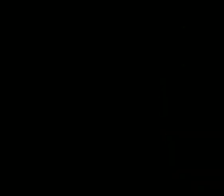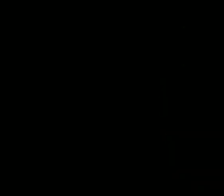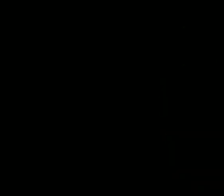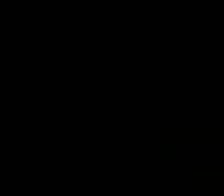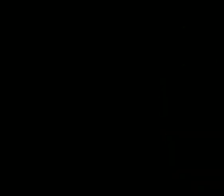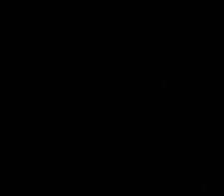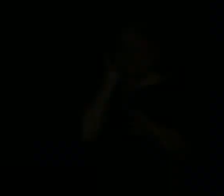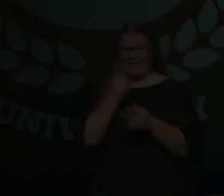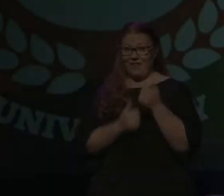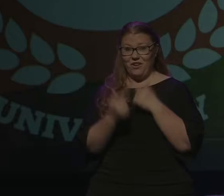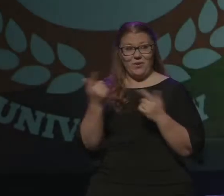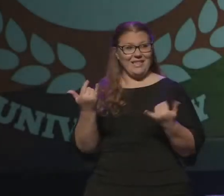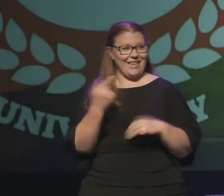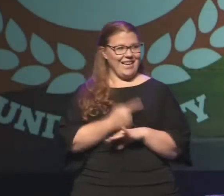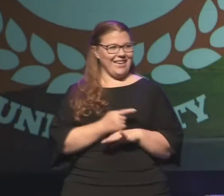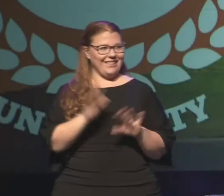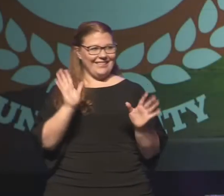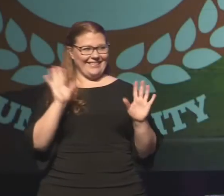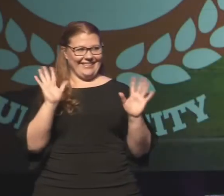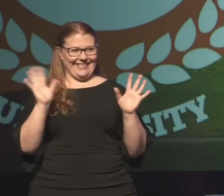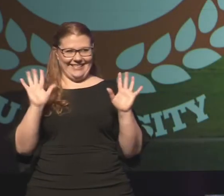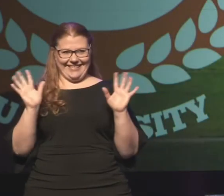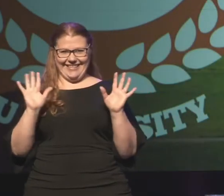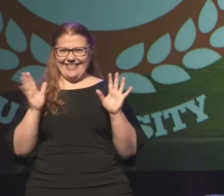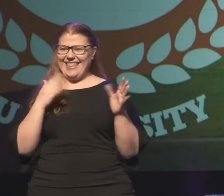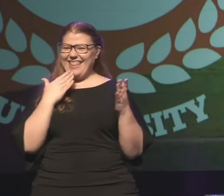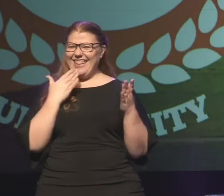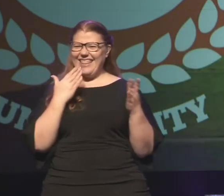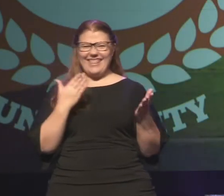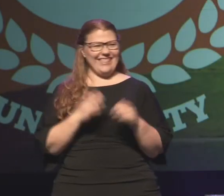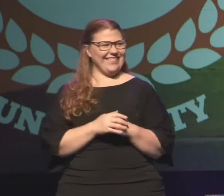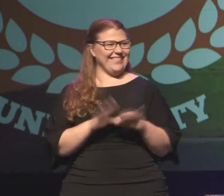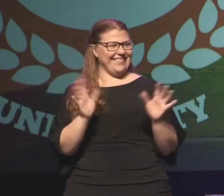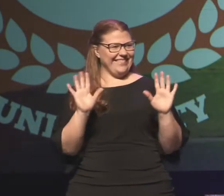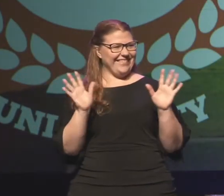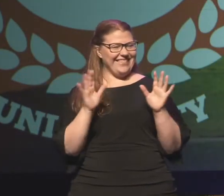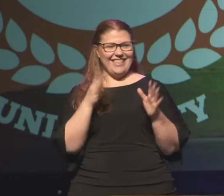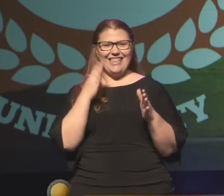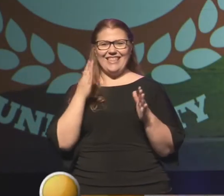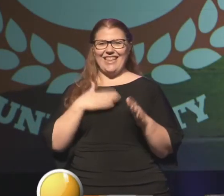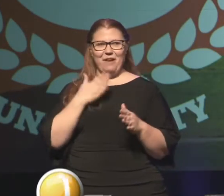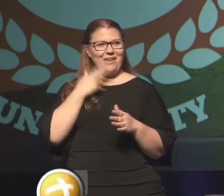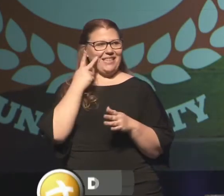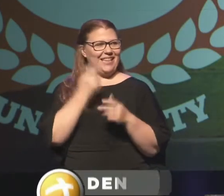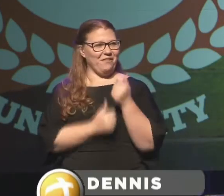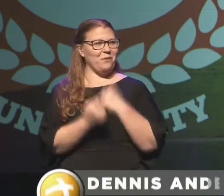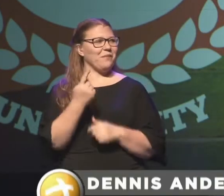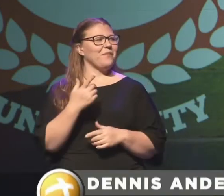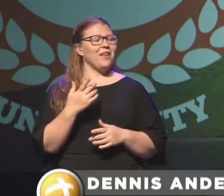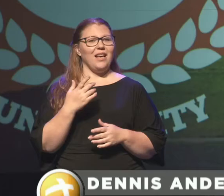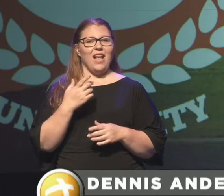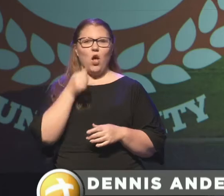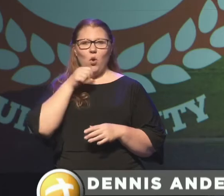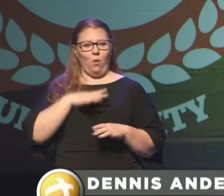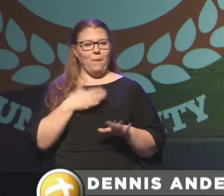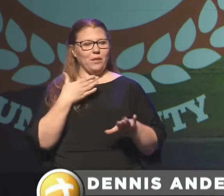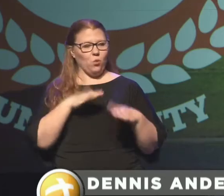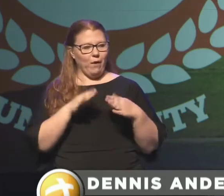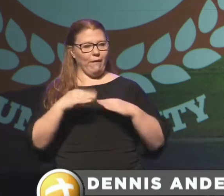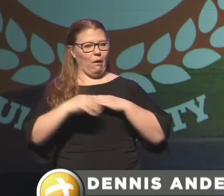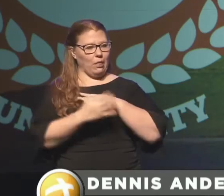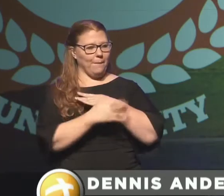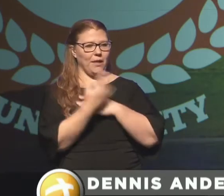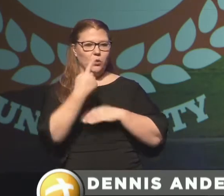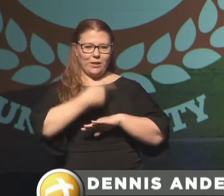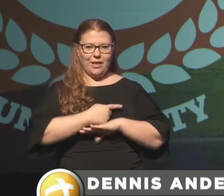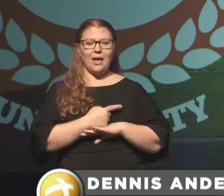Good to see everybody today. Thank you. That's good to see everybody. A woman was walking along the beach one day,